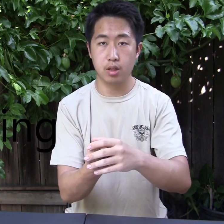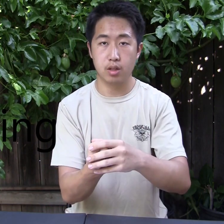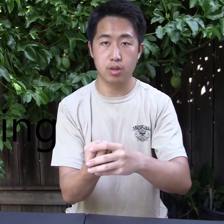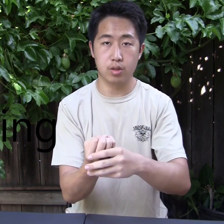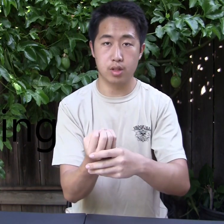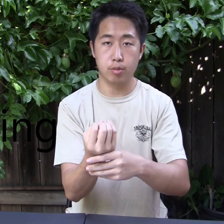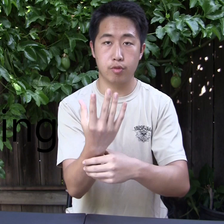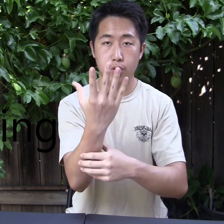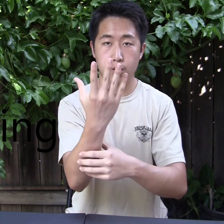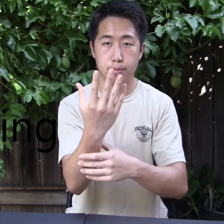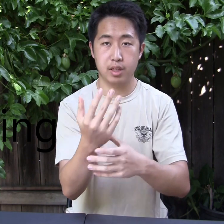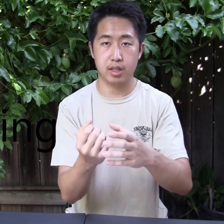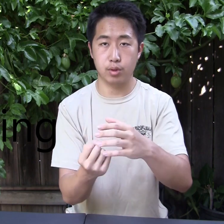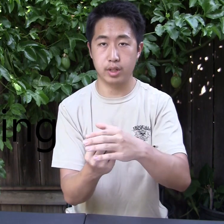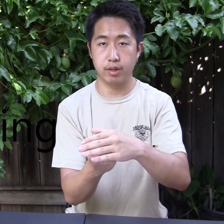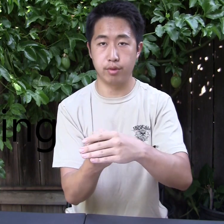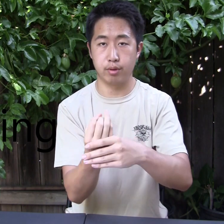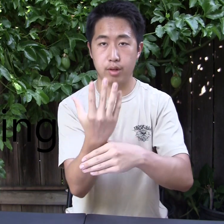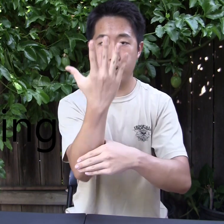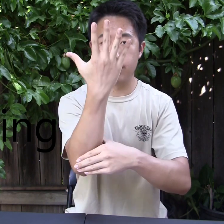Do the symbol for a plant growing out of the ground.